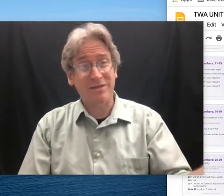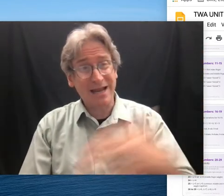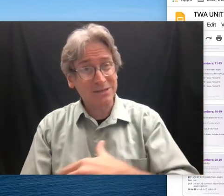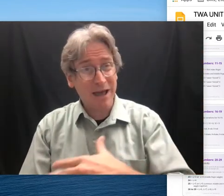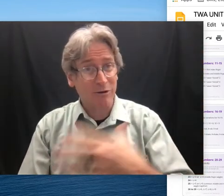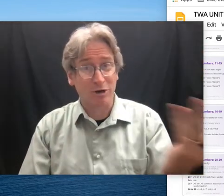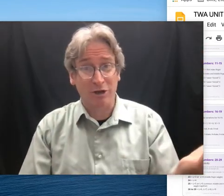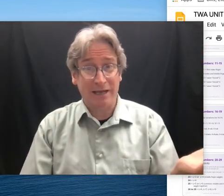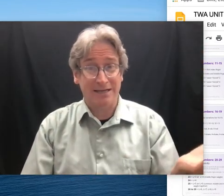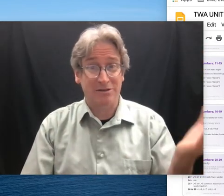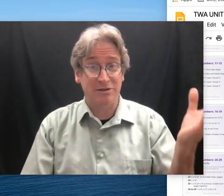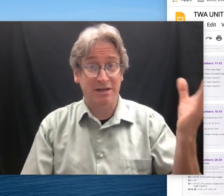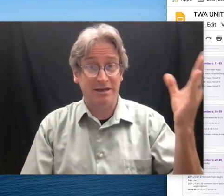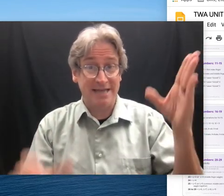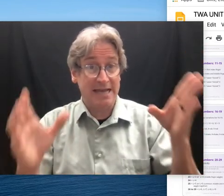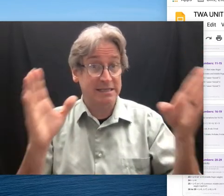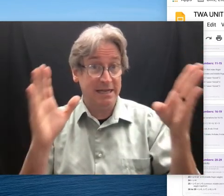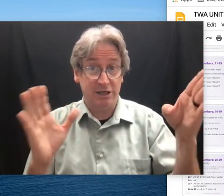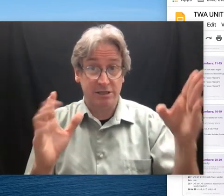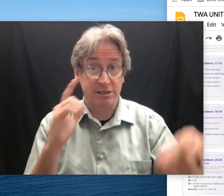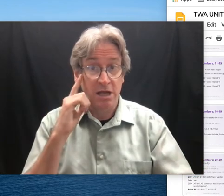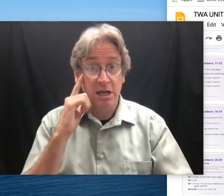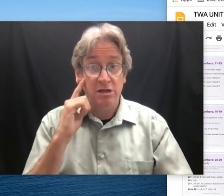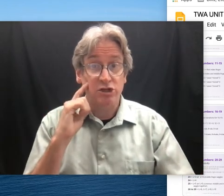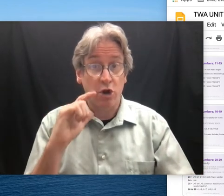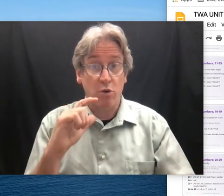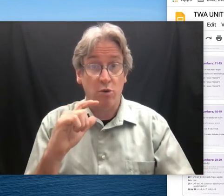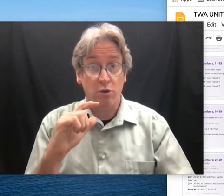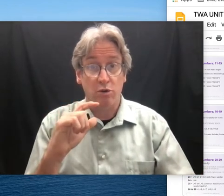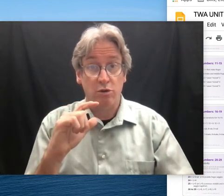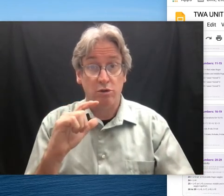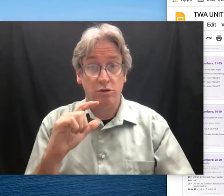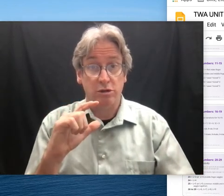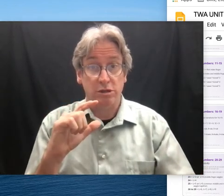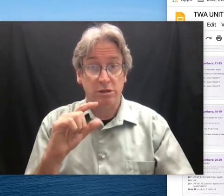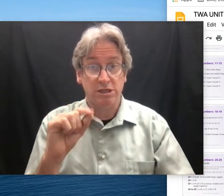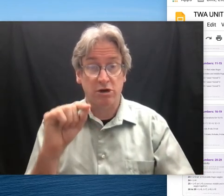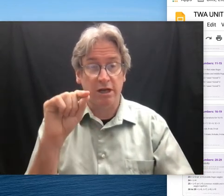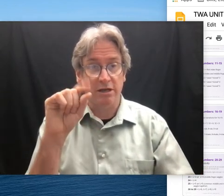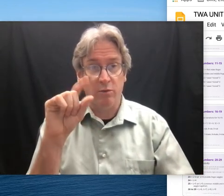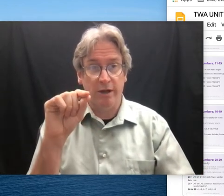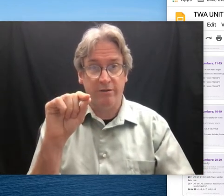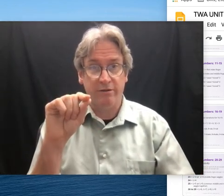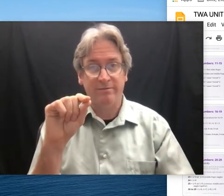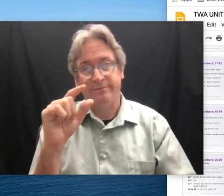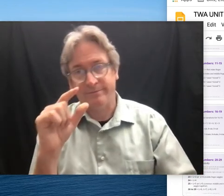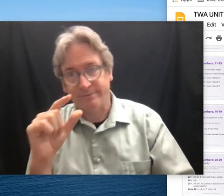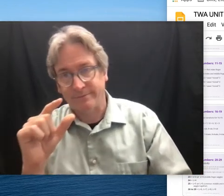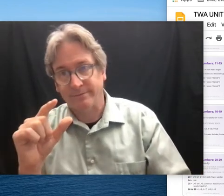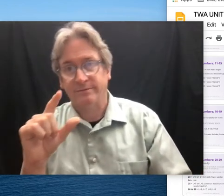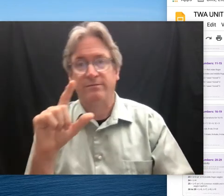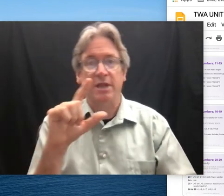So now the next pattern we're going to look at is the 10s digits. So starting with